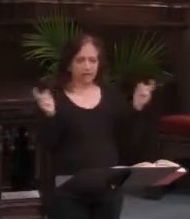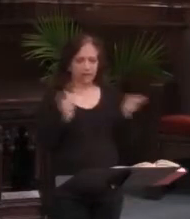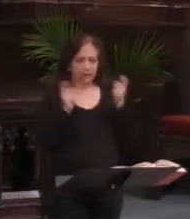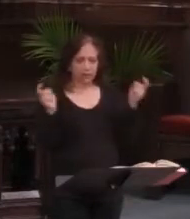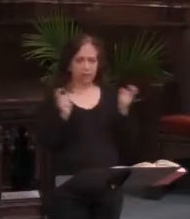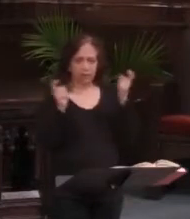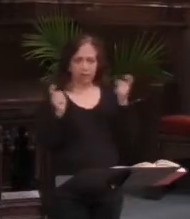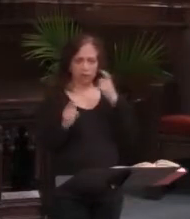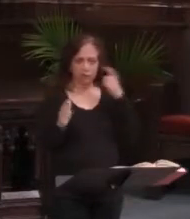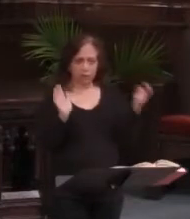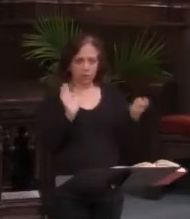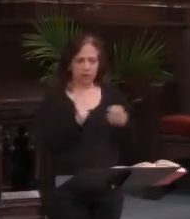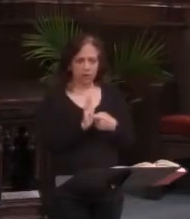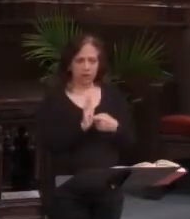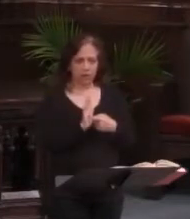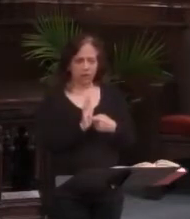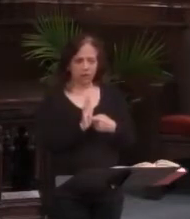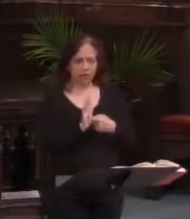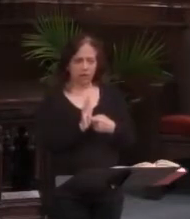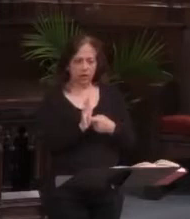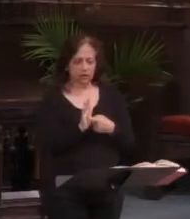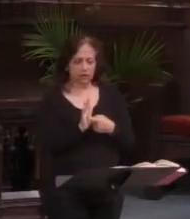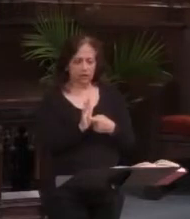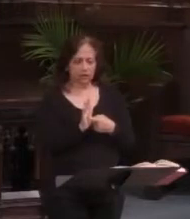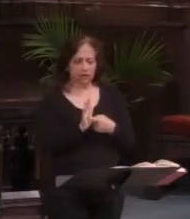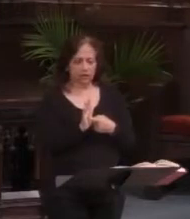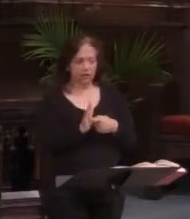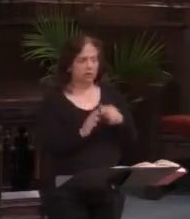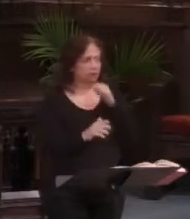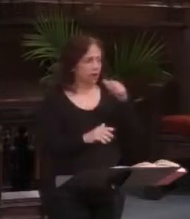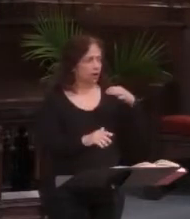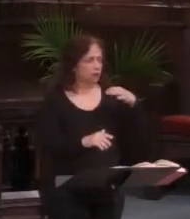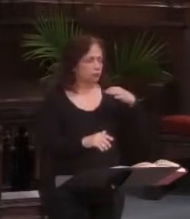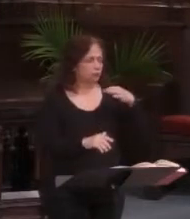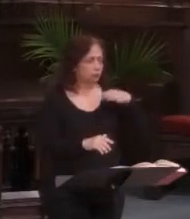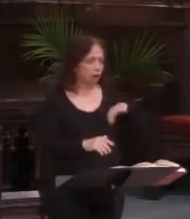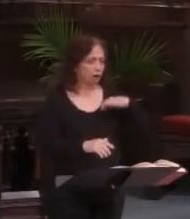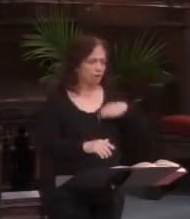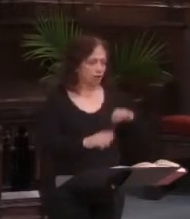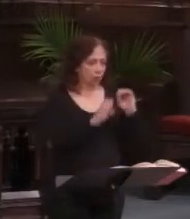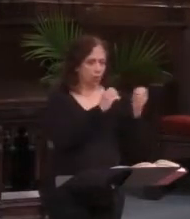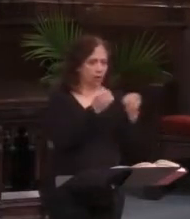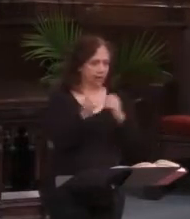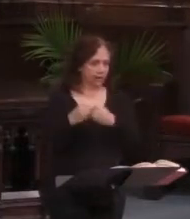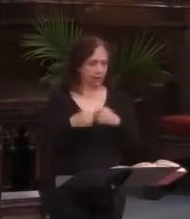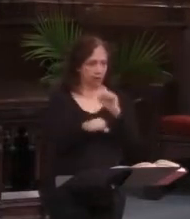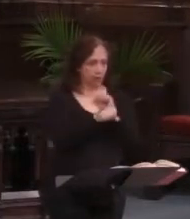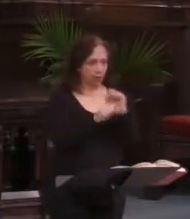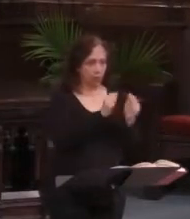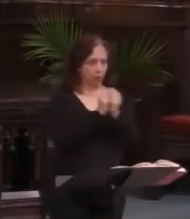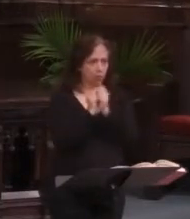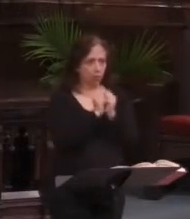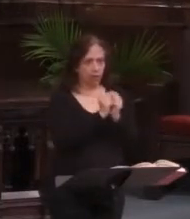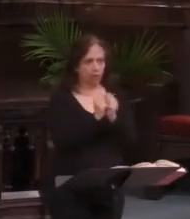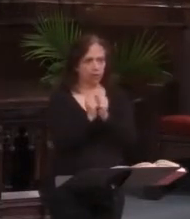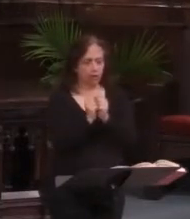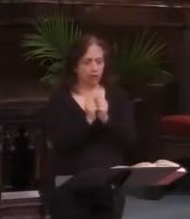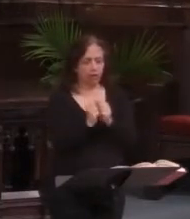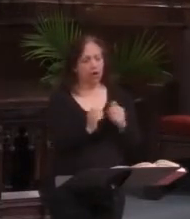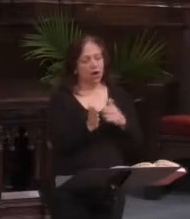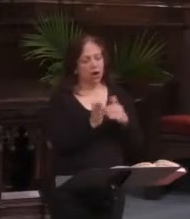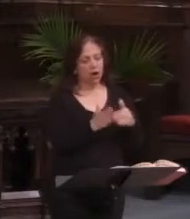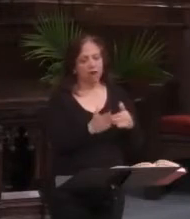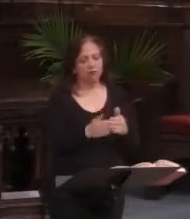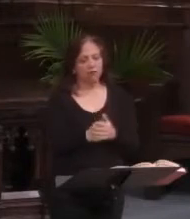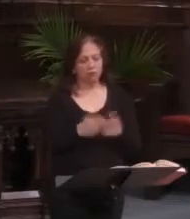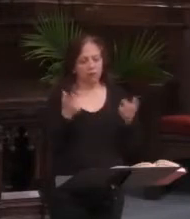celebration where we recognize the many amazing nonprofits and organizations that we work alongside. Often what